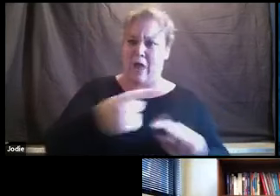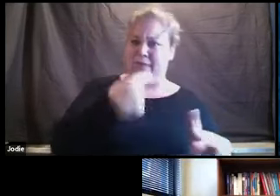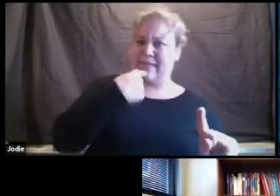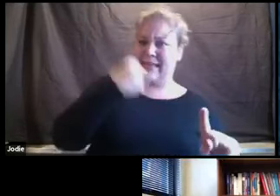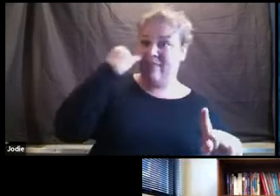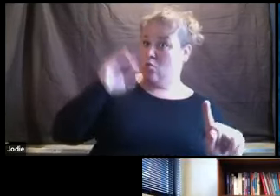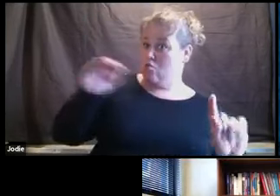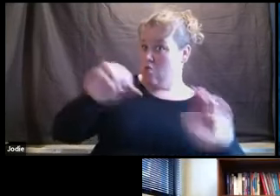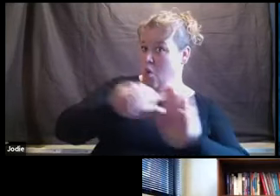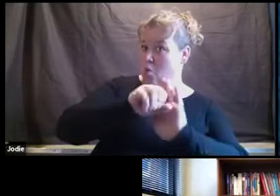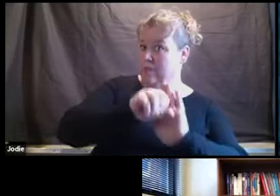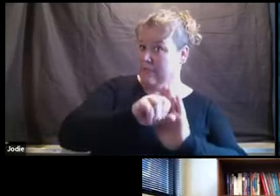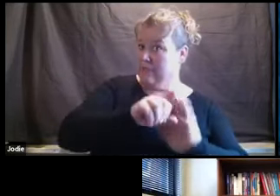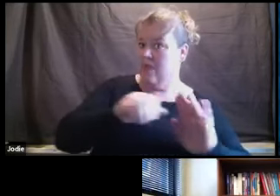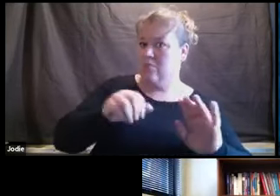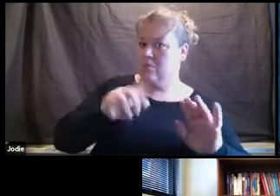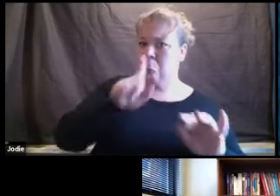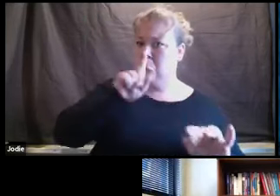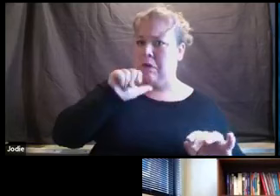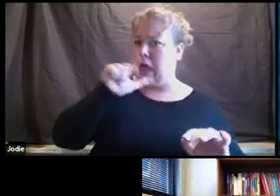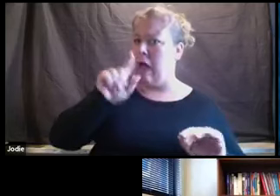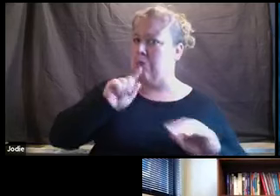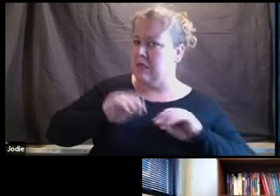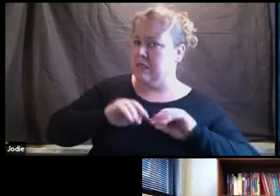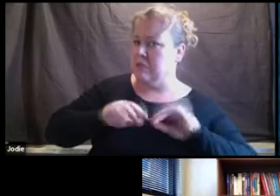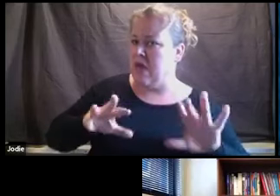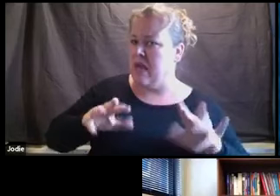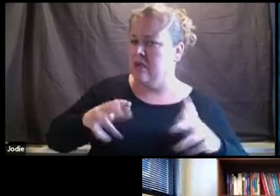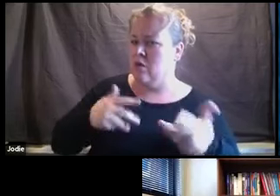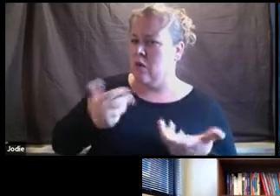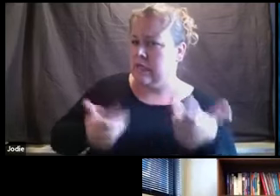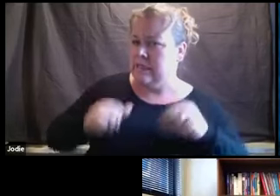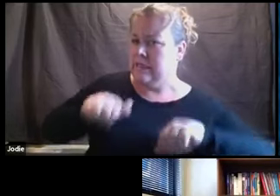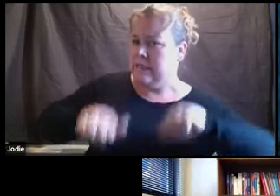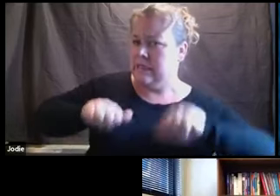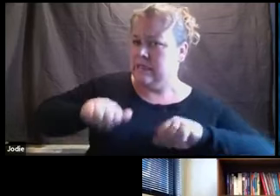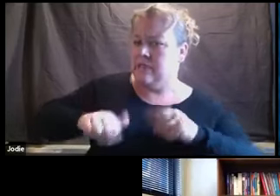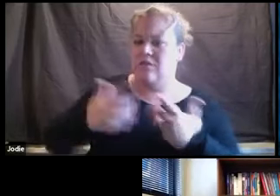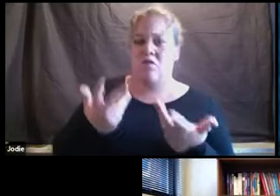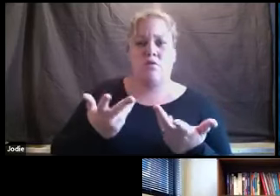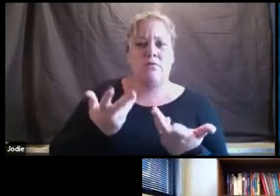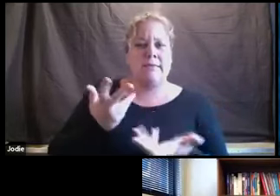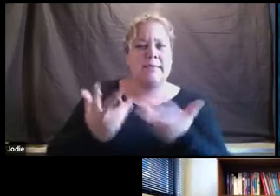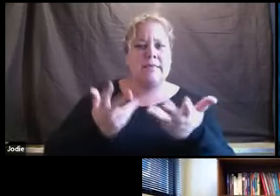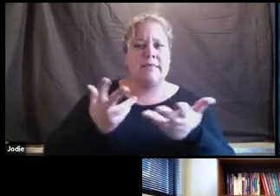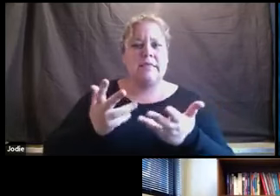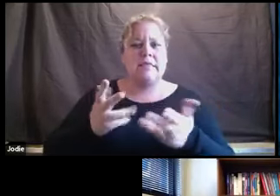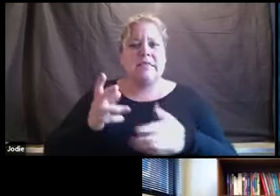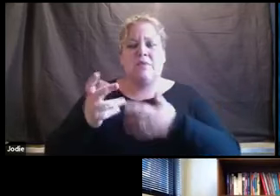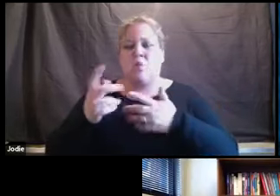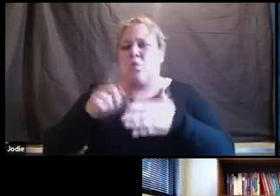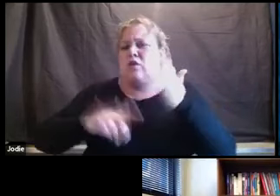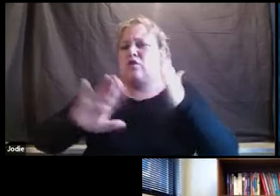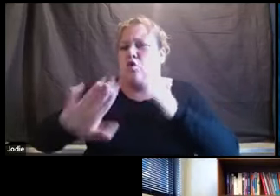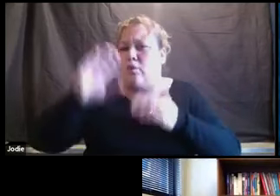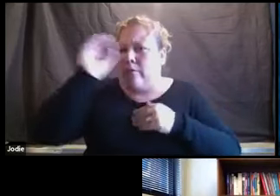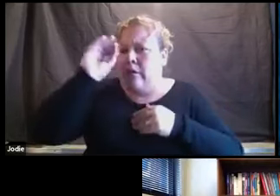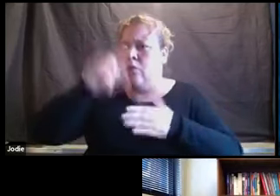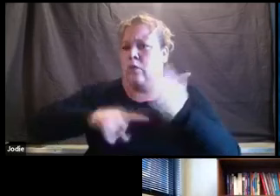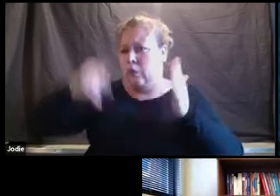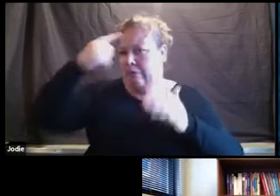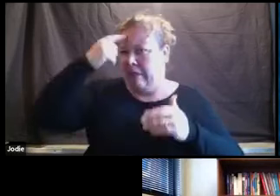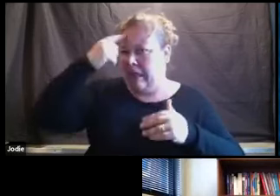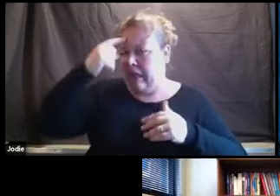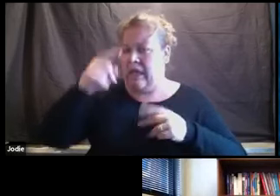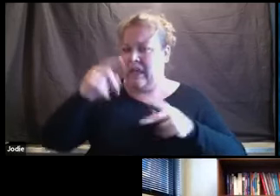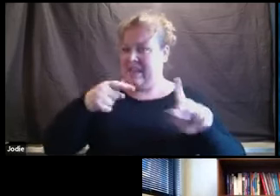Can you maybe speak on that, and kind of because these people are showing lack of symptoms, that they're not really spreading the disease